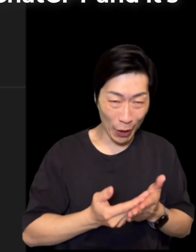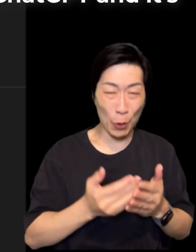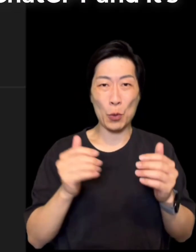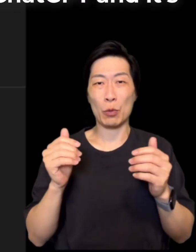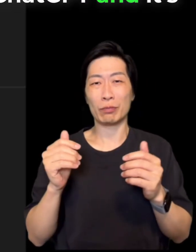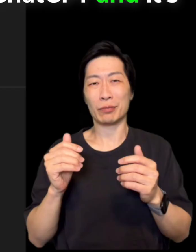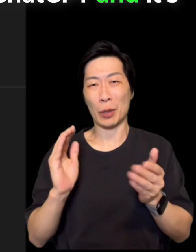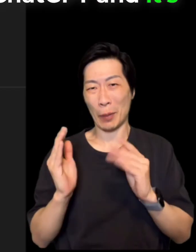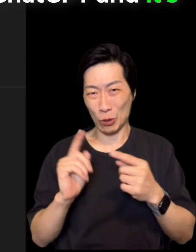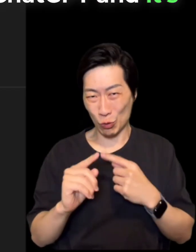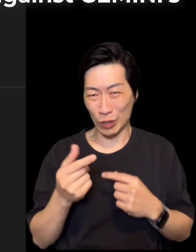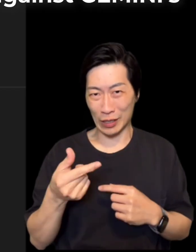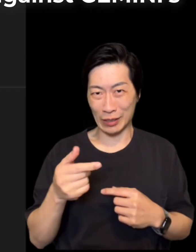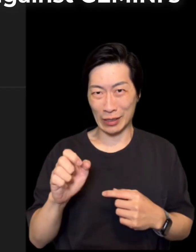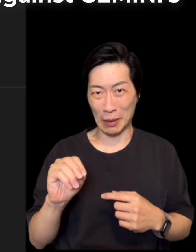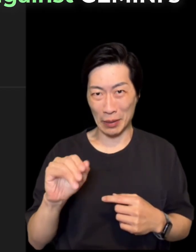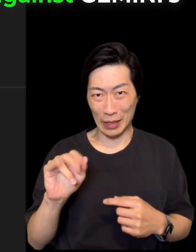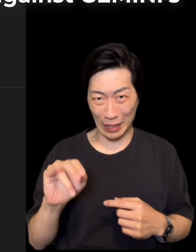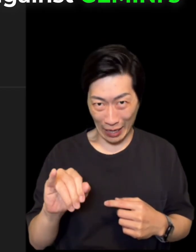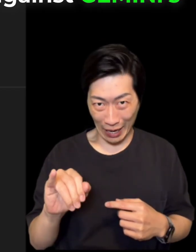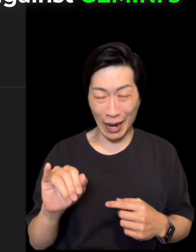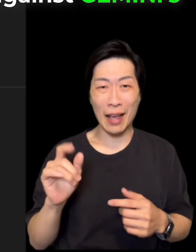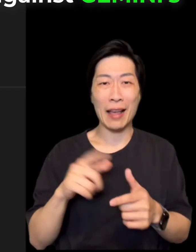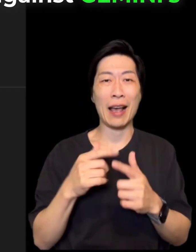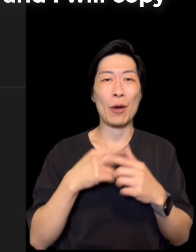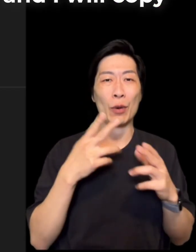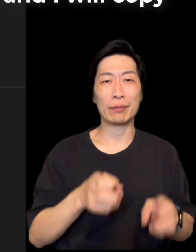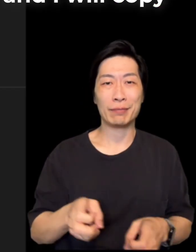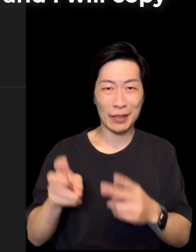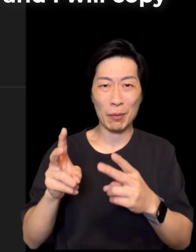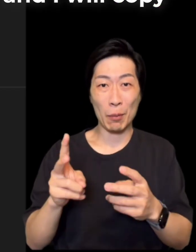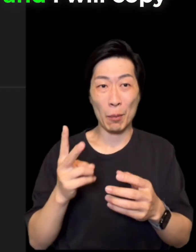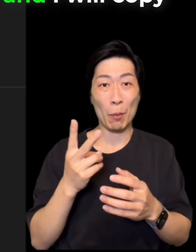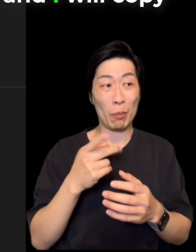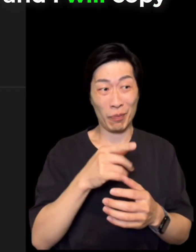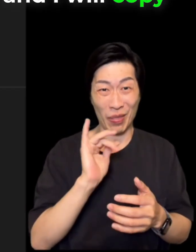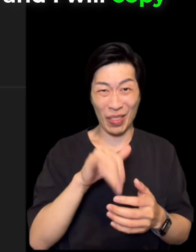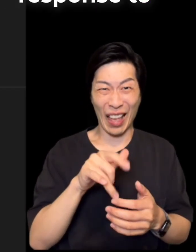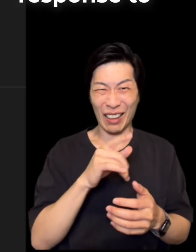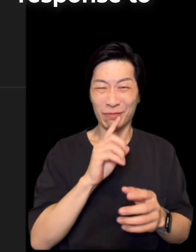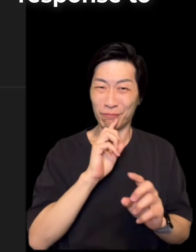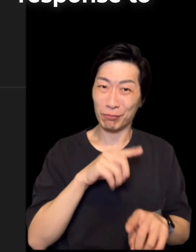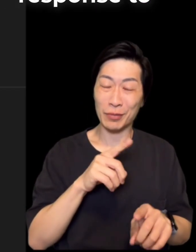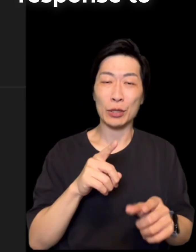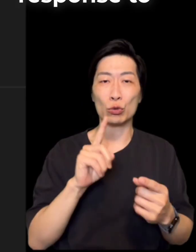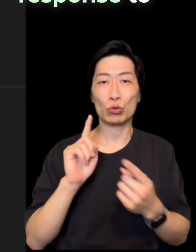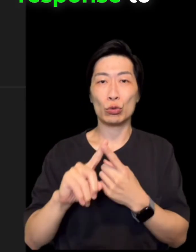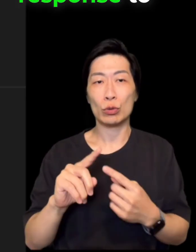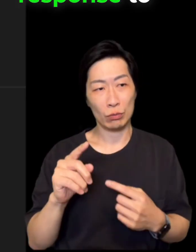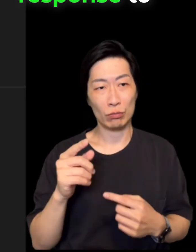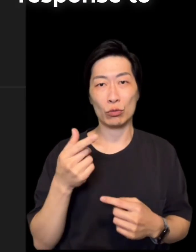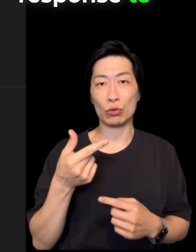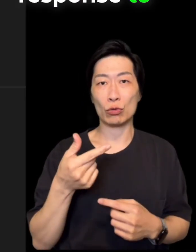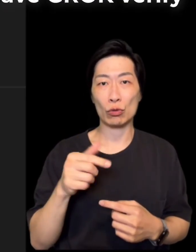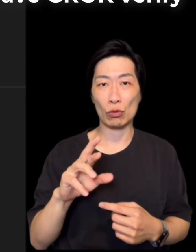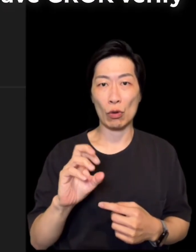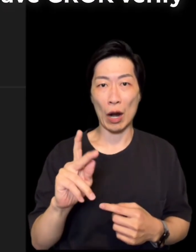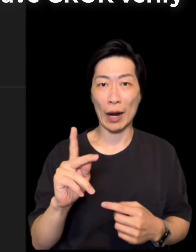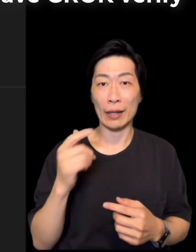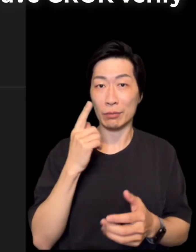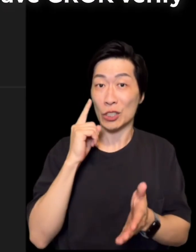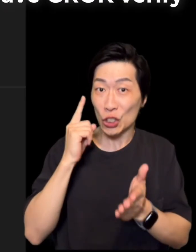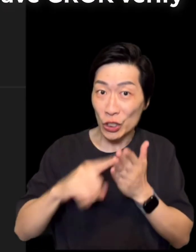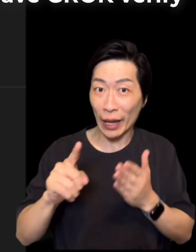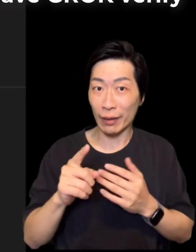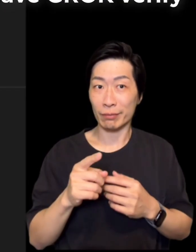ChatGPT and its verification against Gemini's information, and I will copy and paste that response to